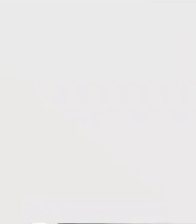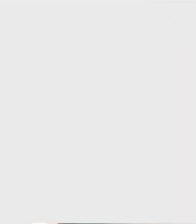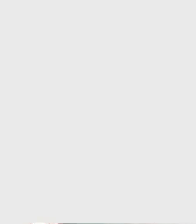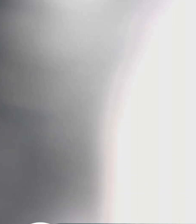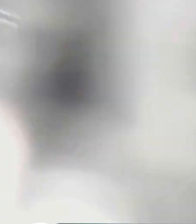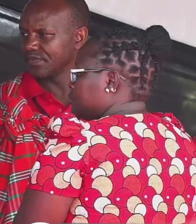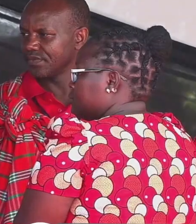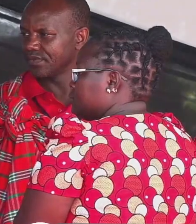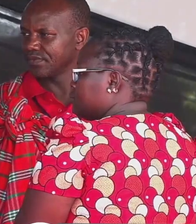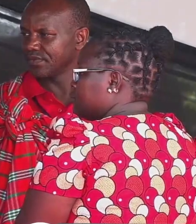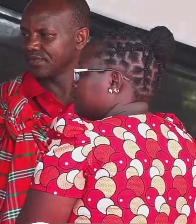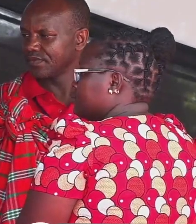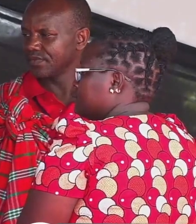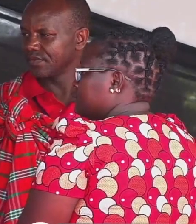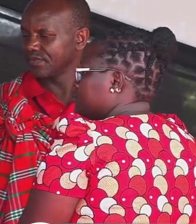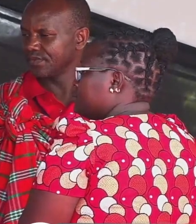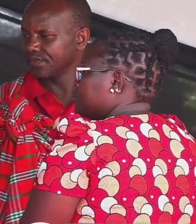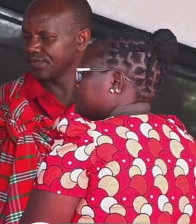So Ebla,